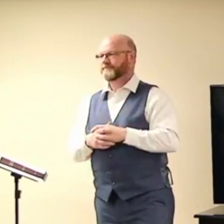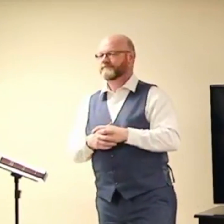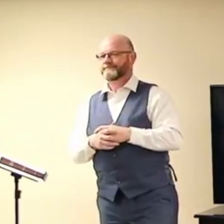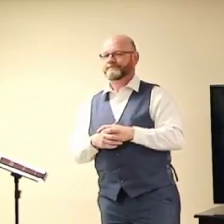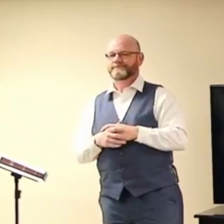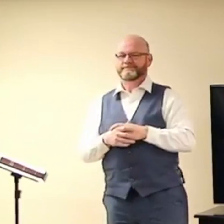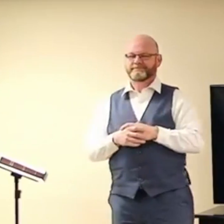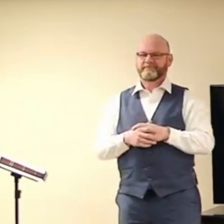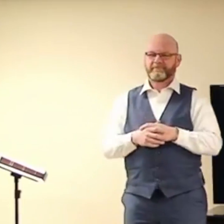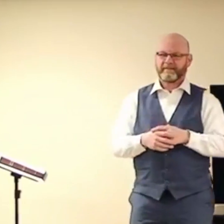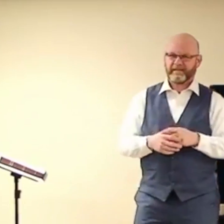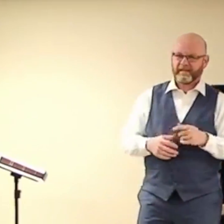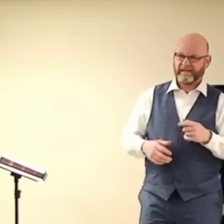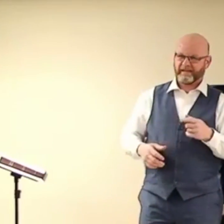dirty joke. Okay.